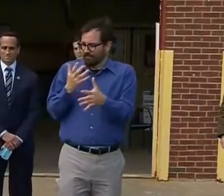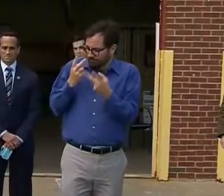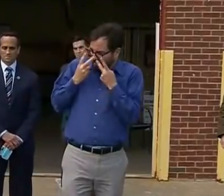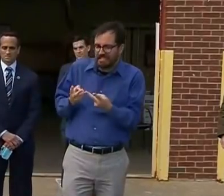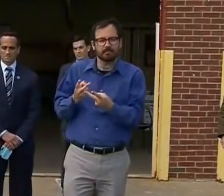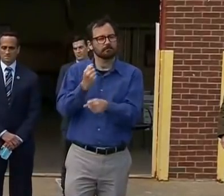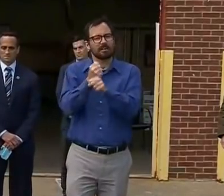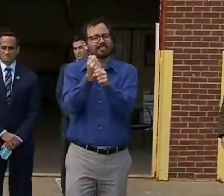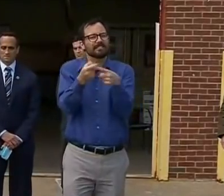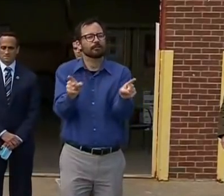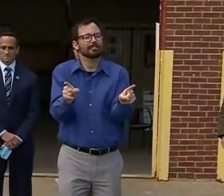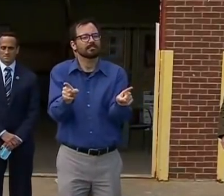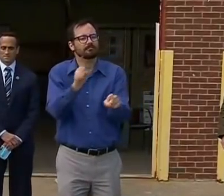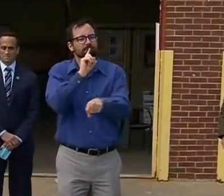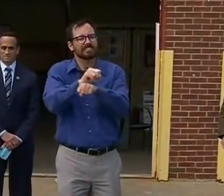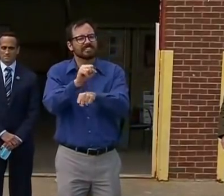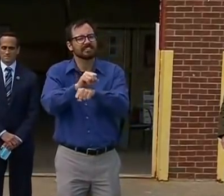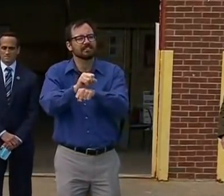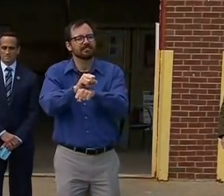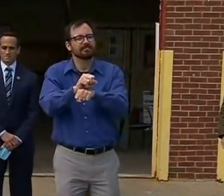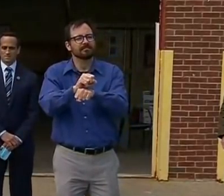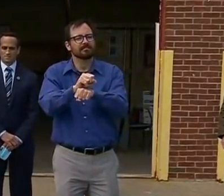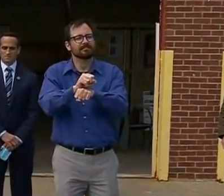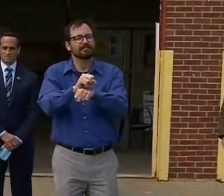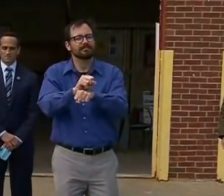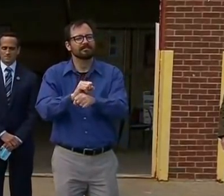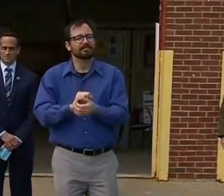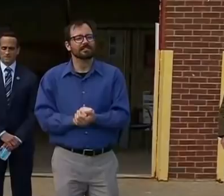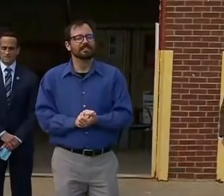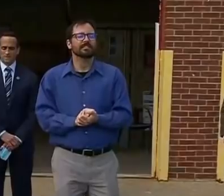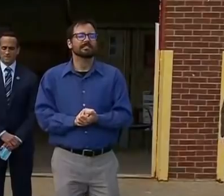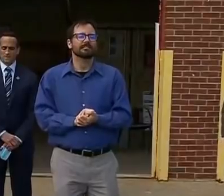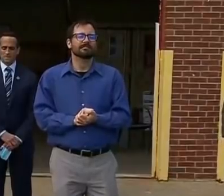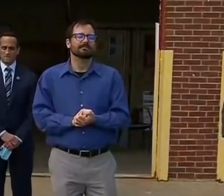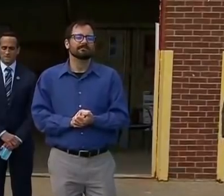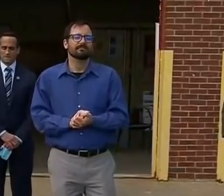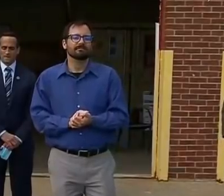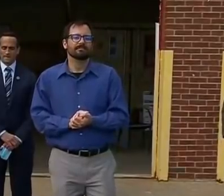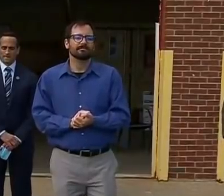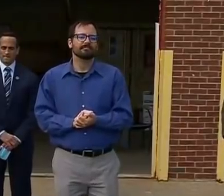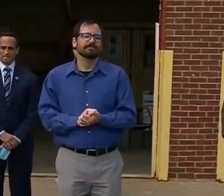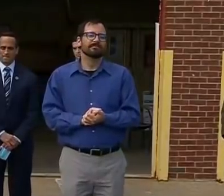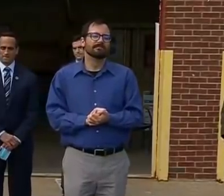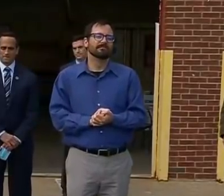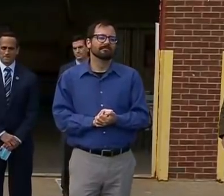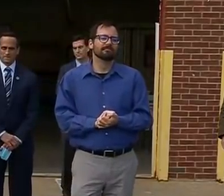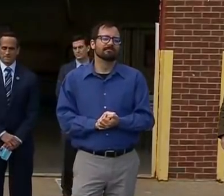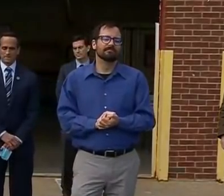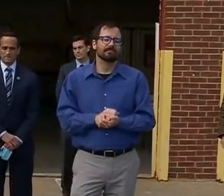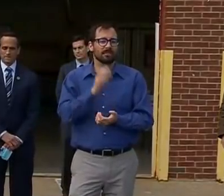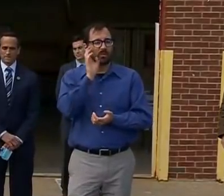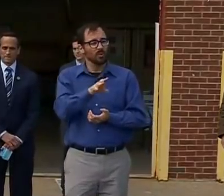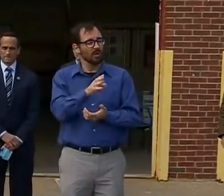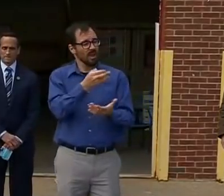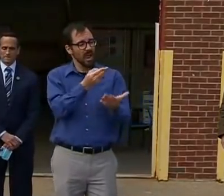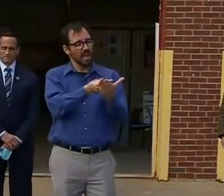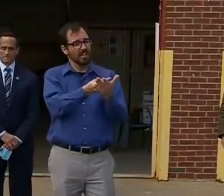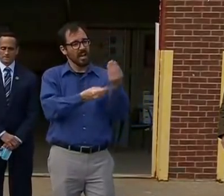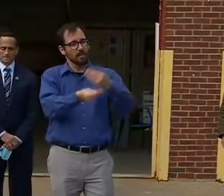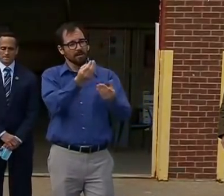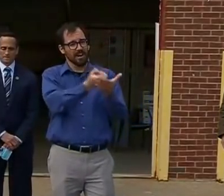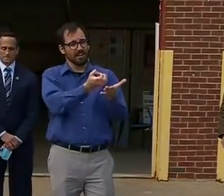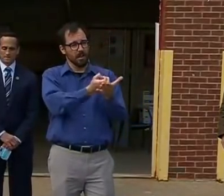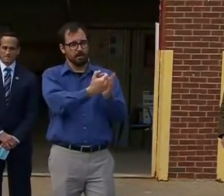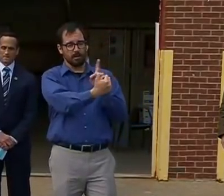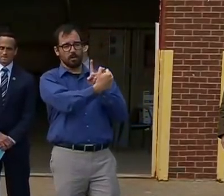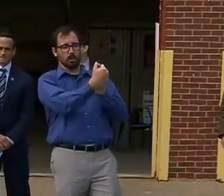But when you're dealing with something that's as contagious as this particular virus and is as deadly for certain populations as